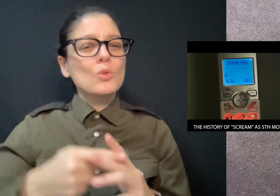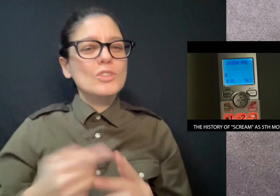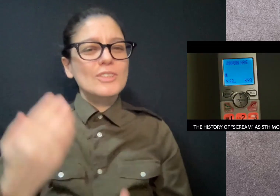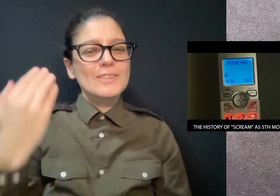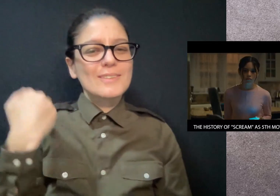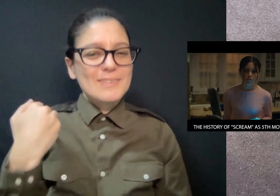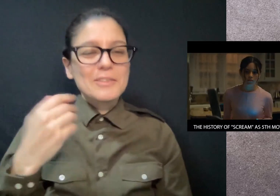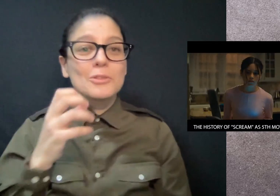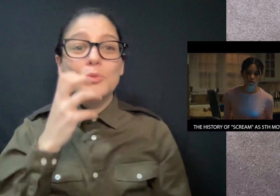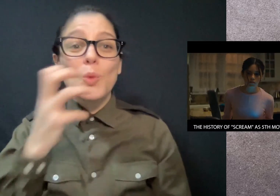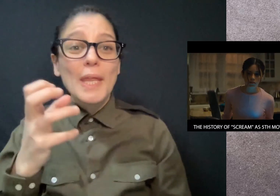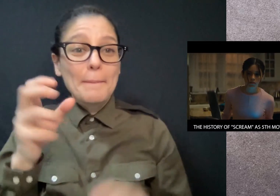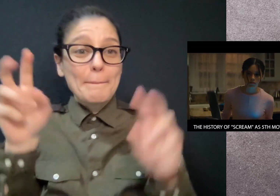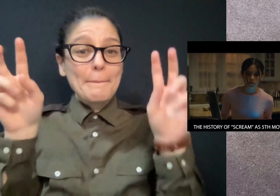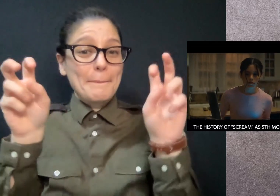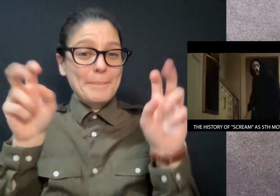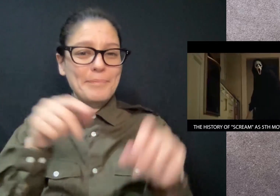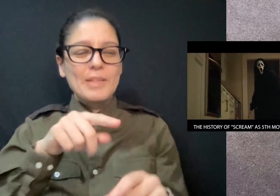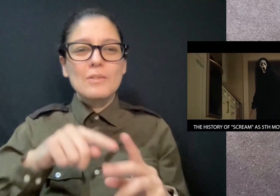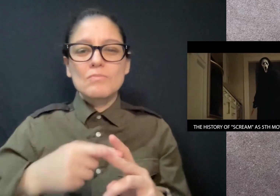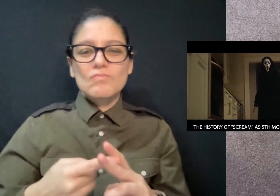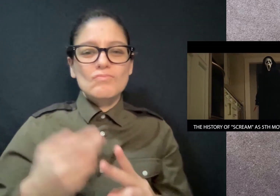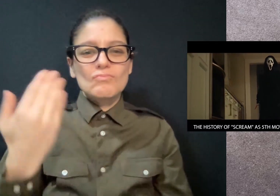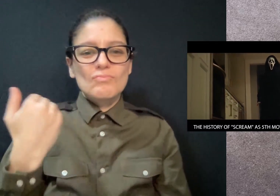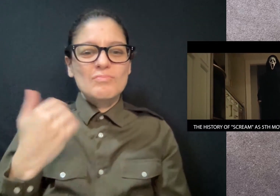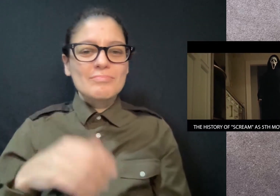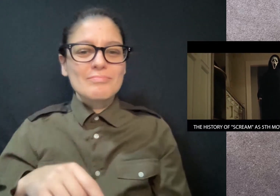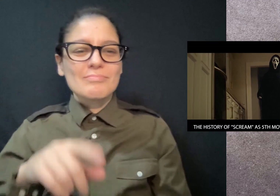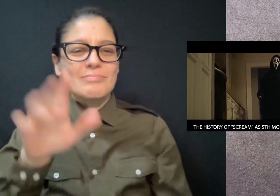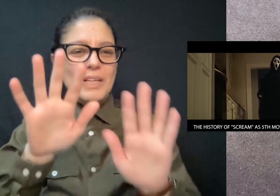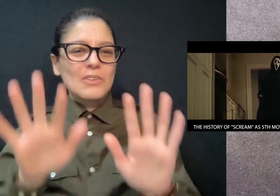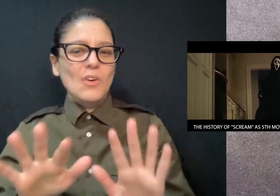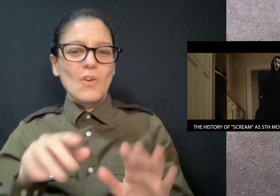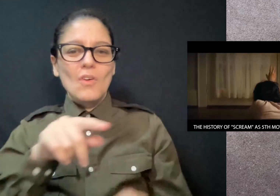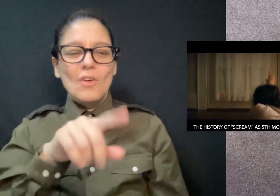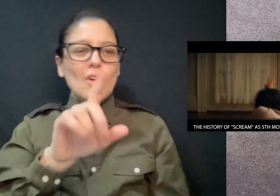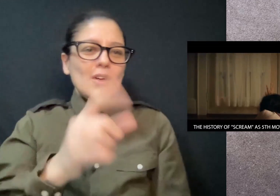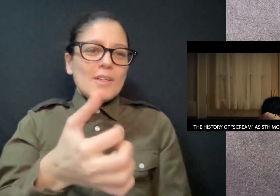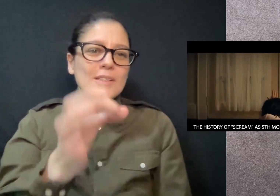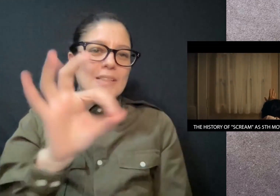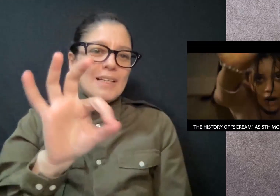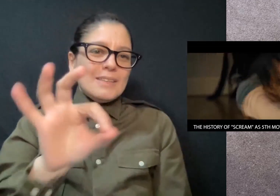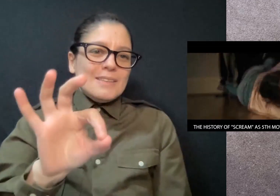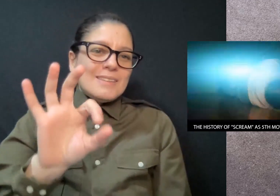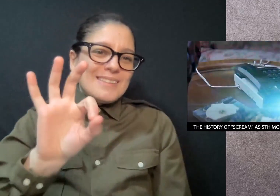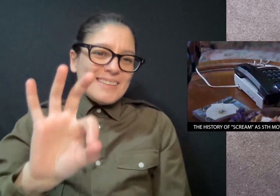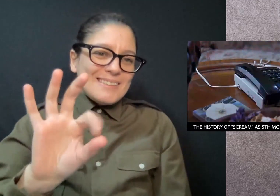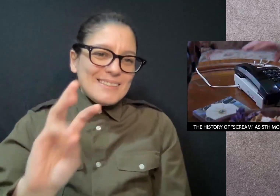Have you been to the grocery store lately and noticed the empty shelves?